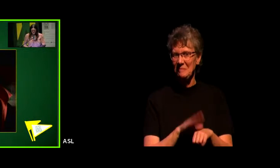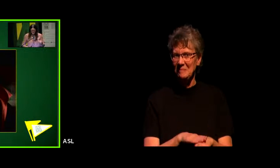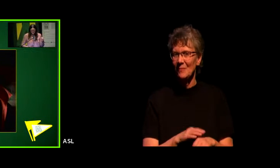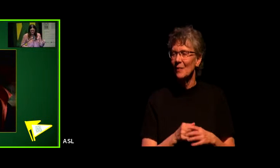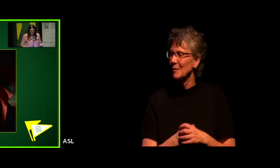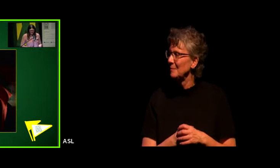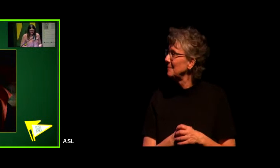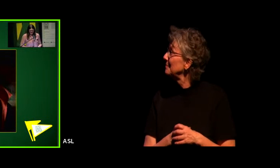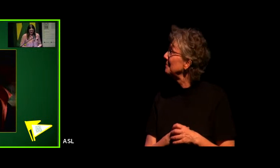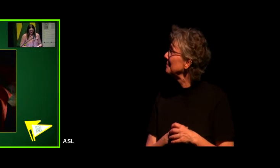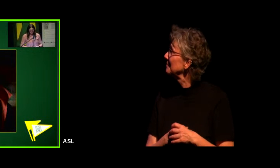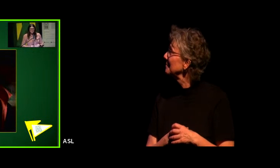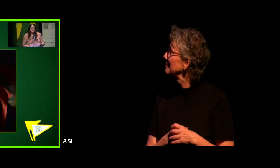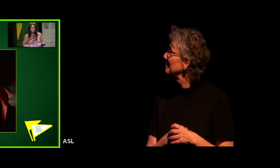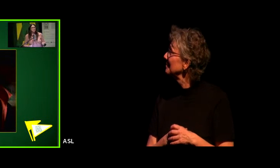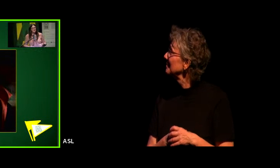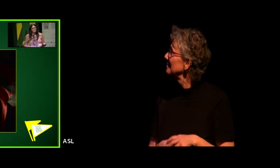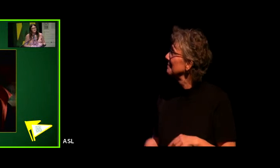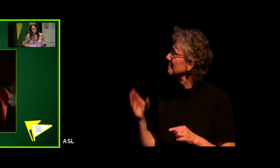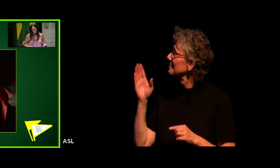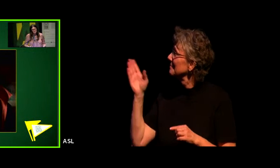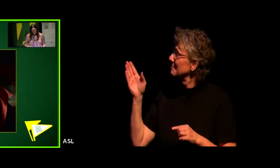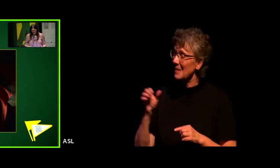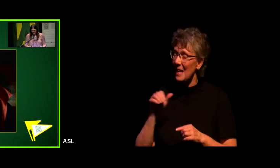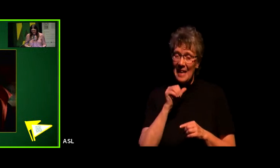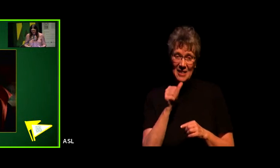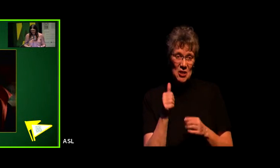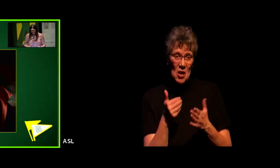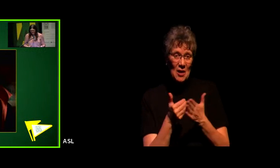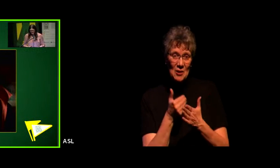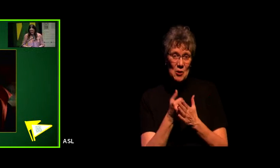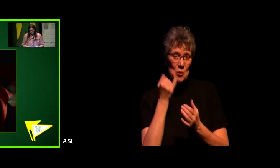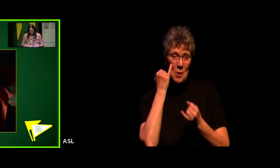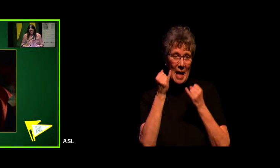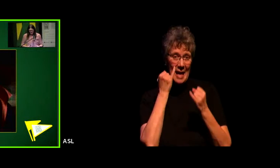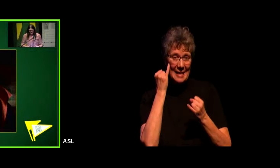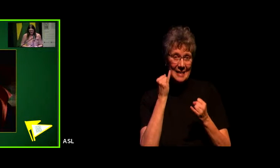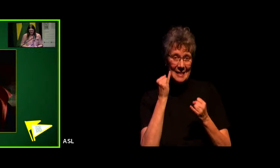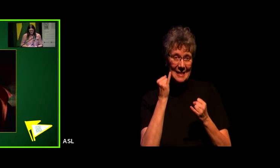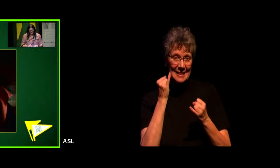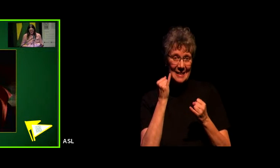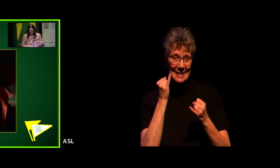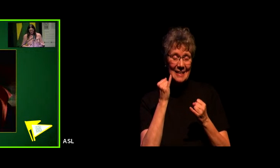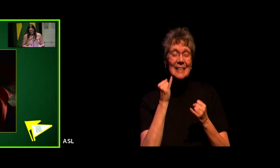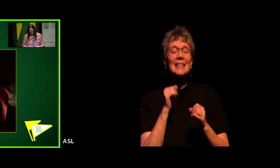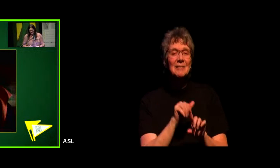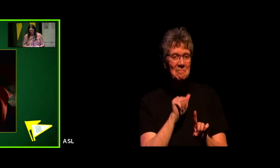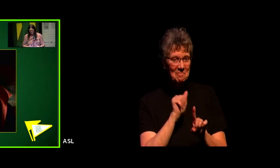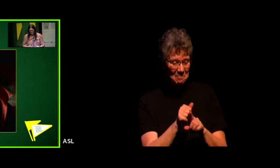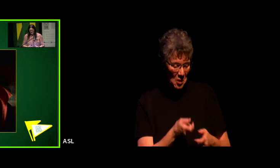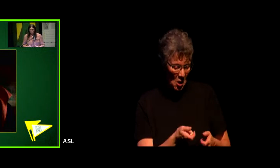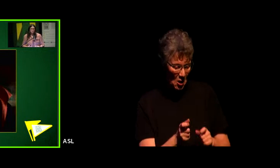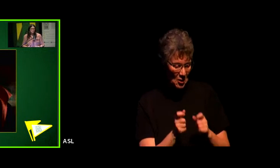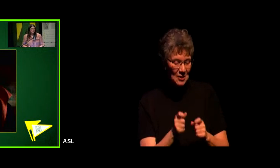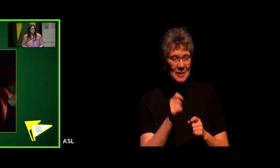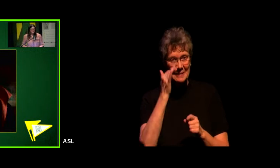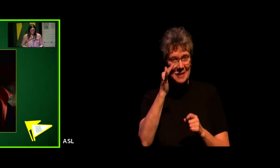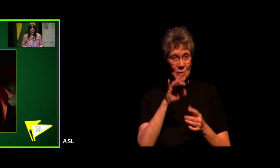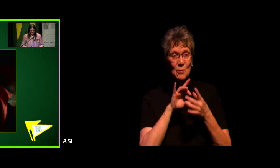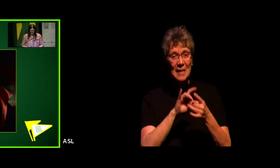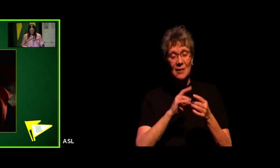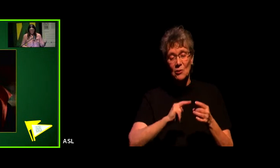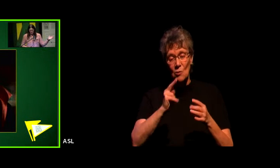Pseudoarchaeology is not a new thing. The conspiratorial aspect is maybe the youngest part of it, but pseudoarch theories related to North America have been around for a really